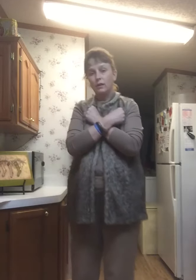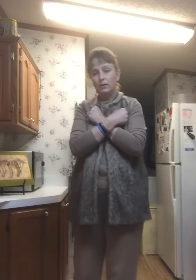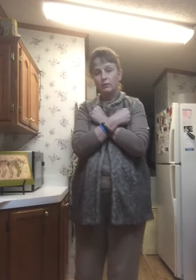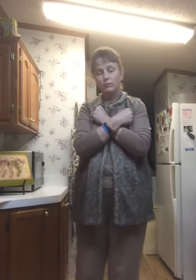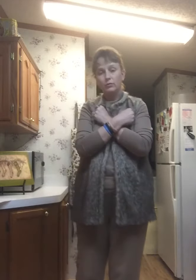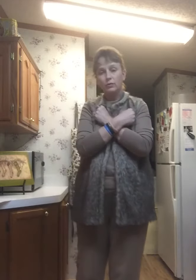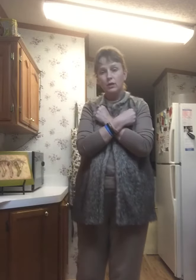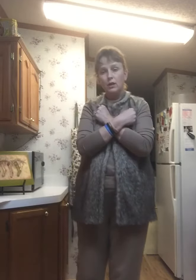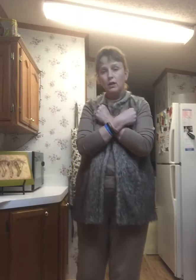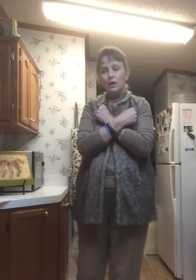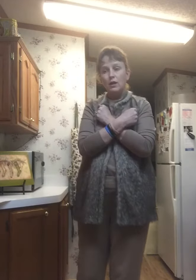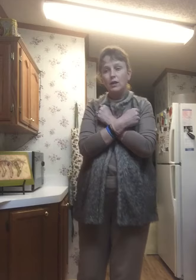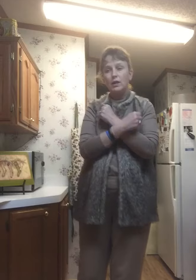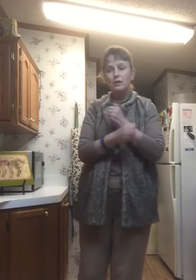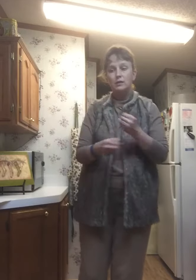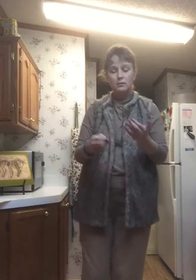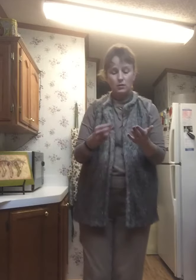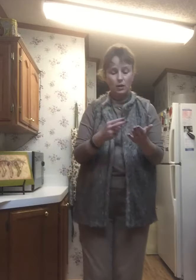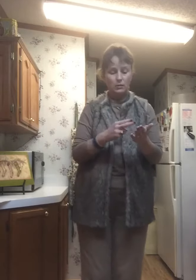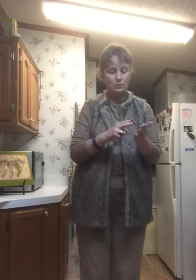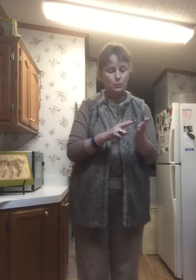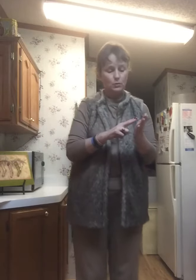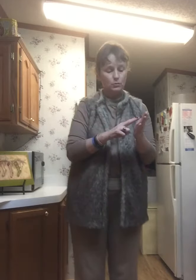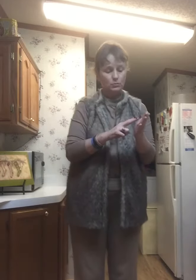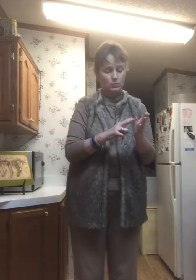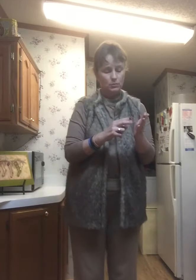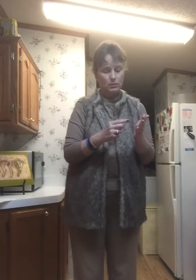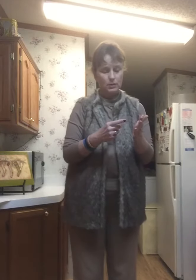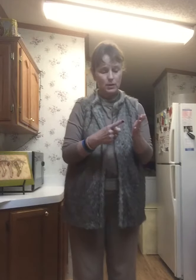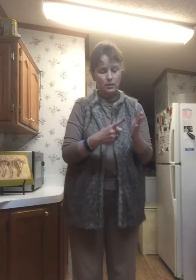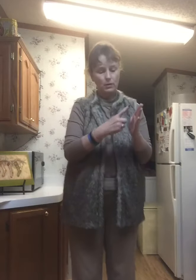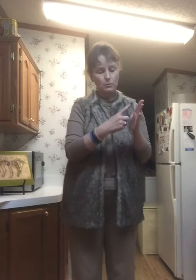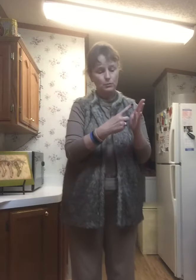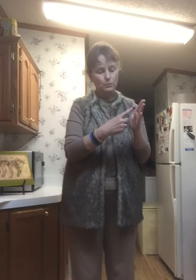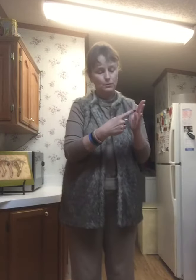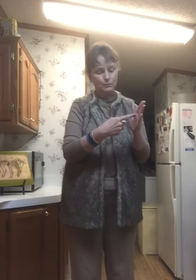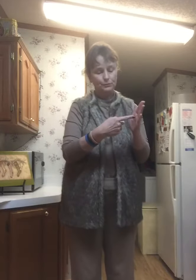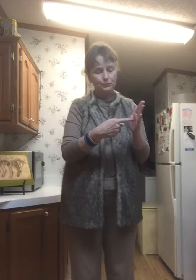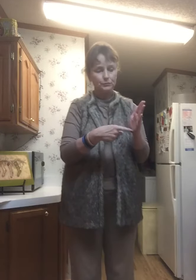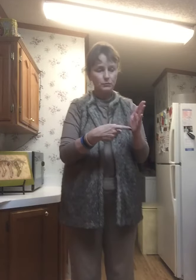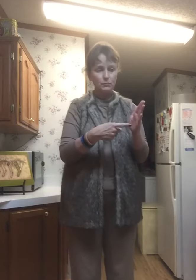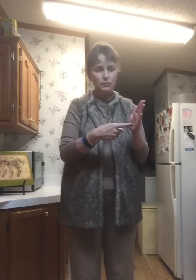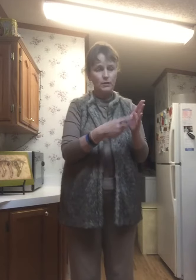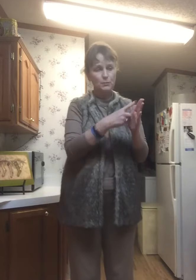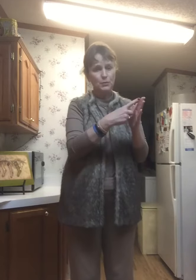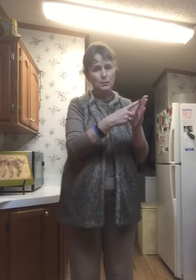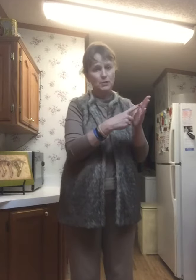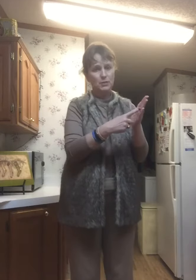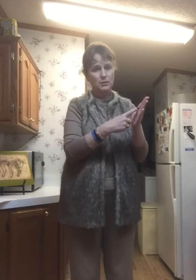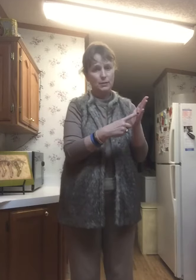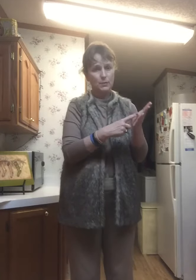love, and his gospel, let's see, gospel is pretty much the same